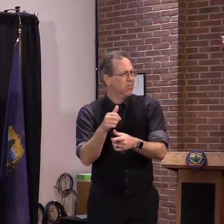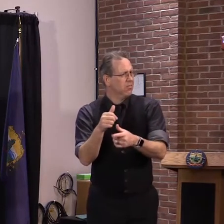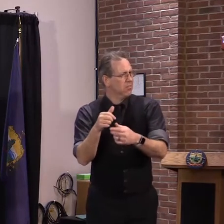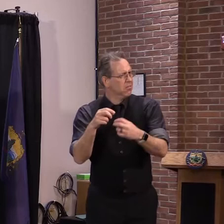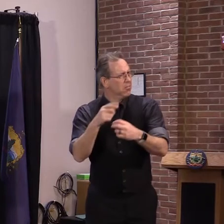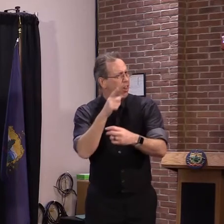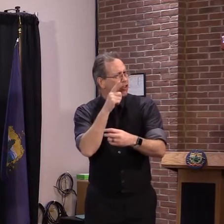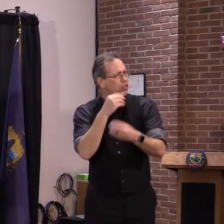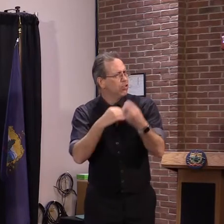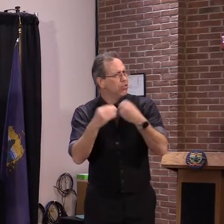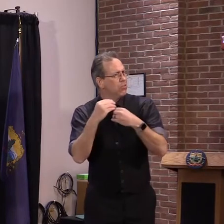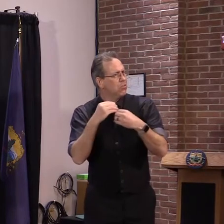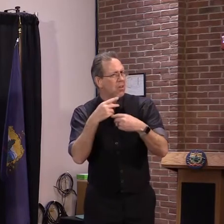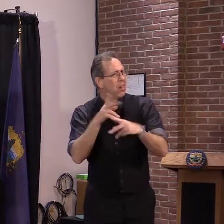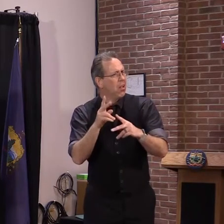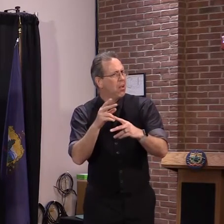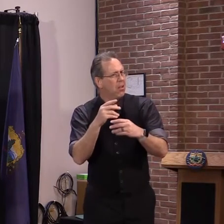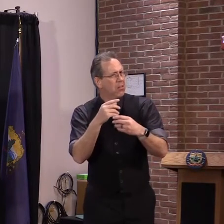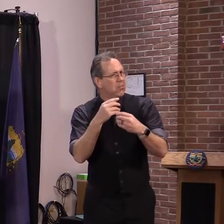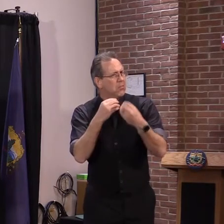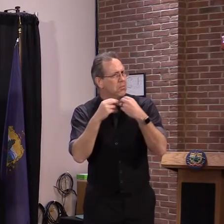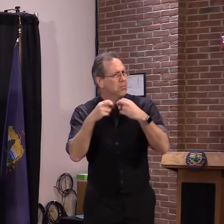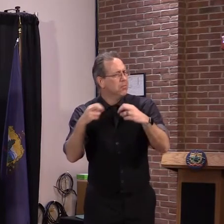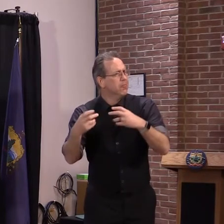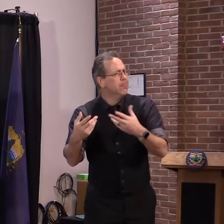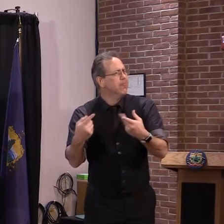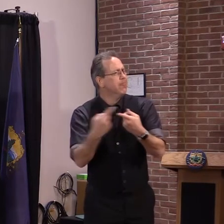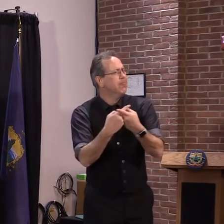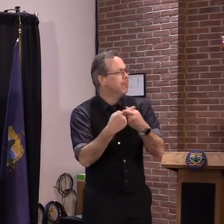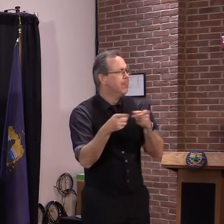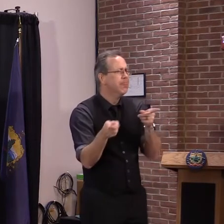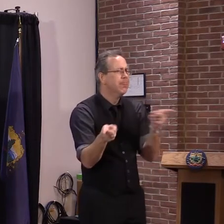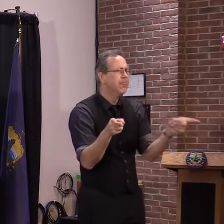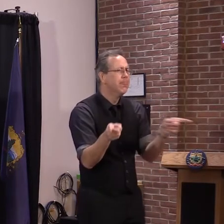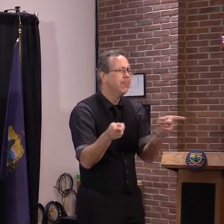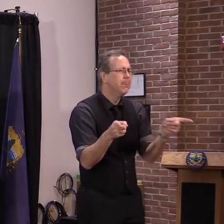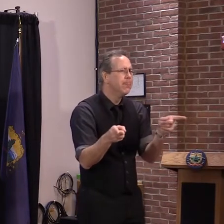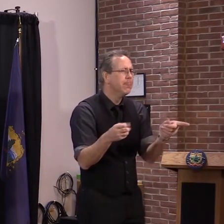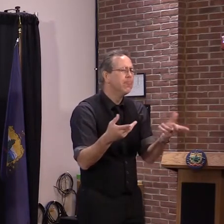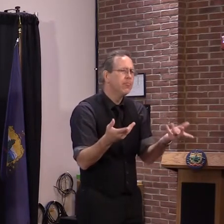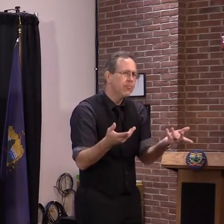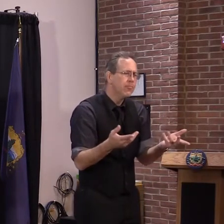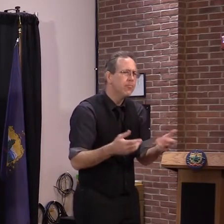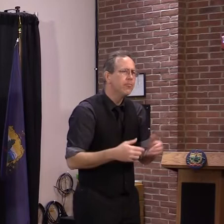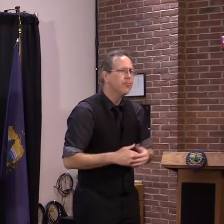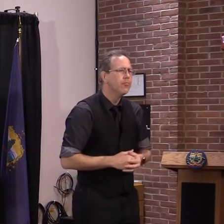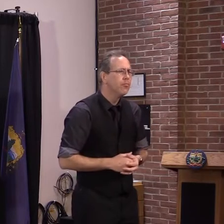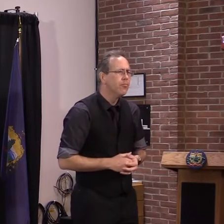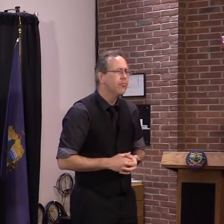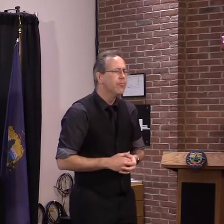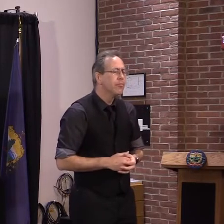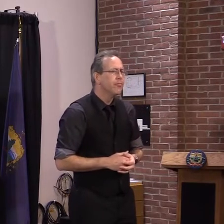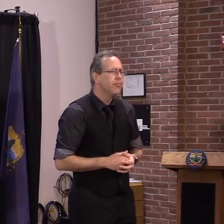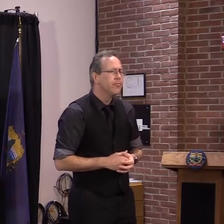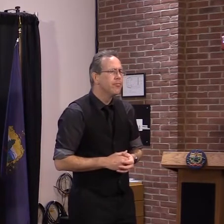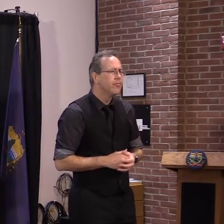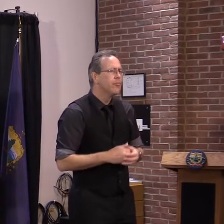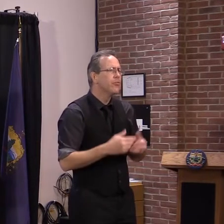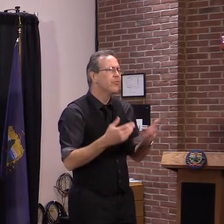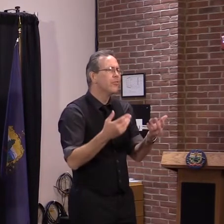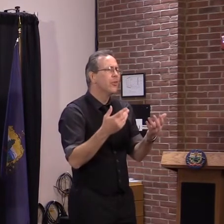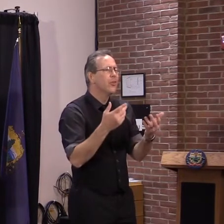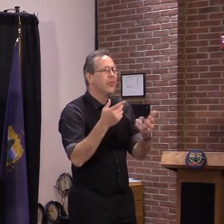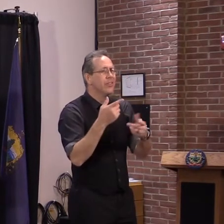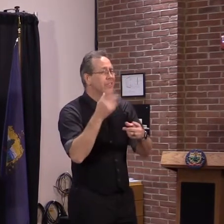that in schools where they're actually probably much safer than they would be in other situations. So that's